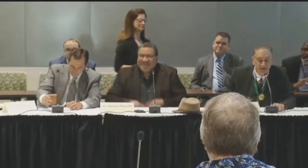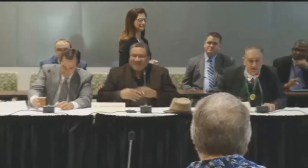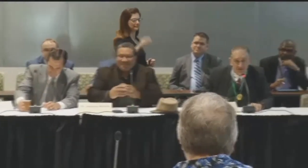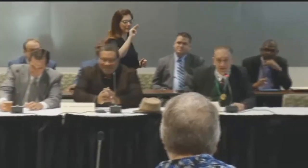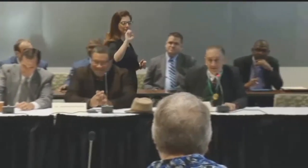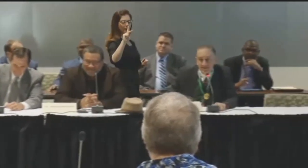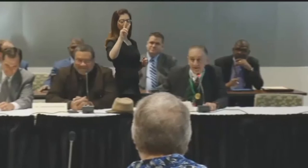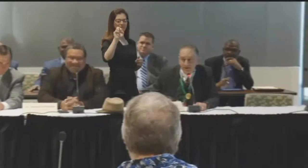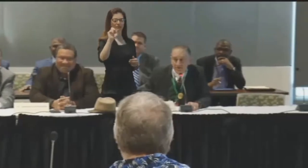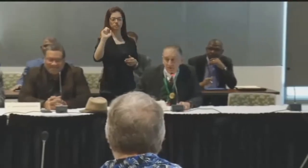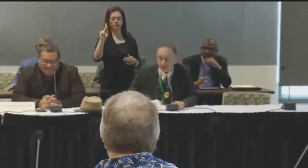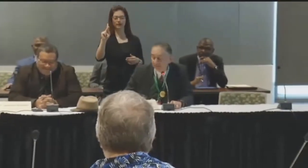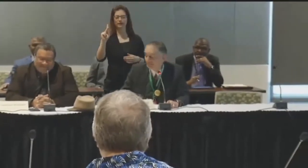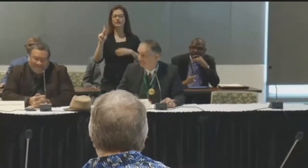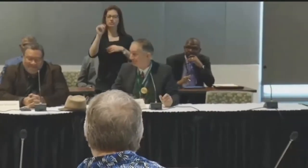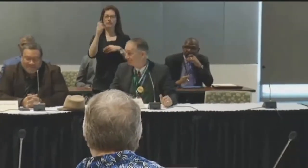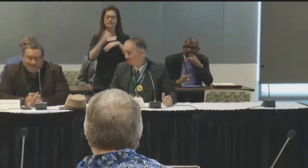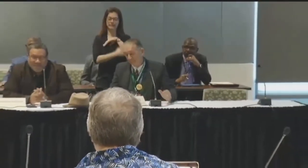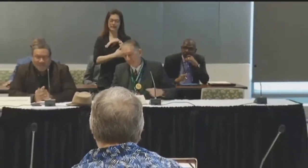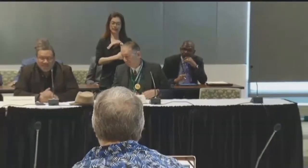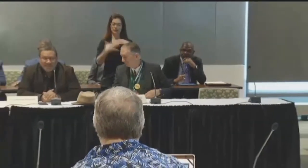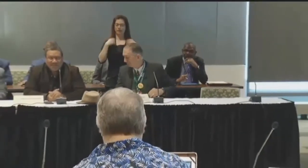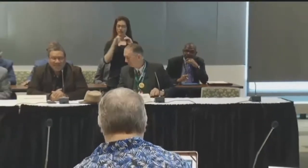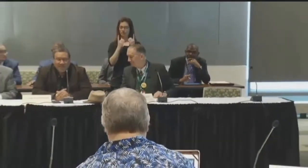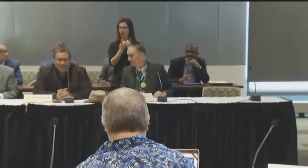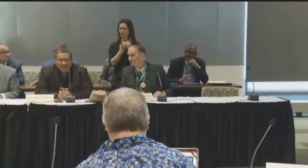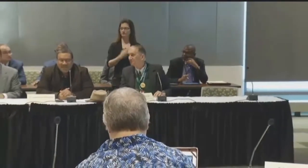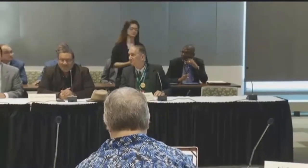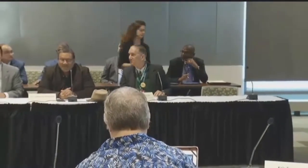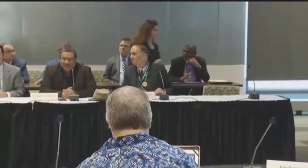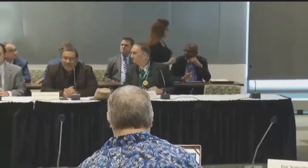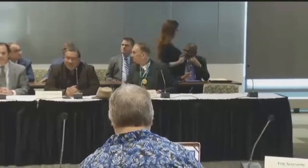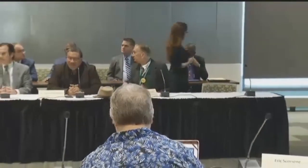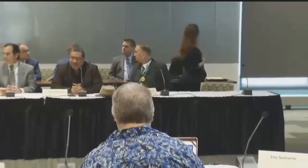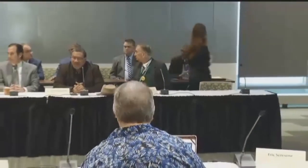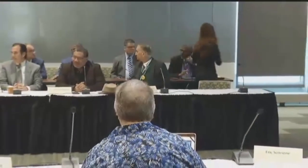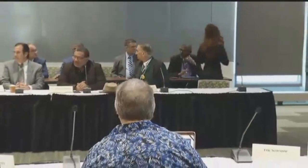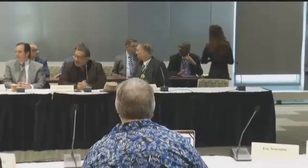Mark Belichick, Genesee County Health Department. Steve Branch.